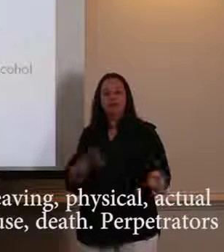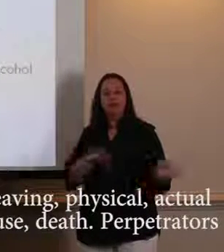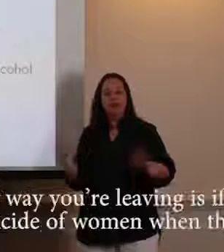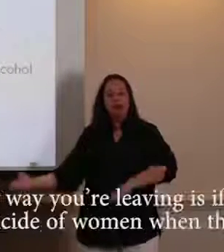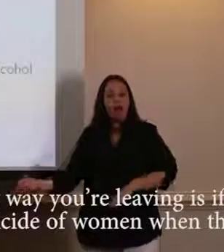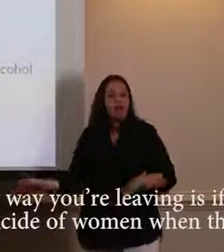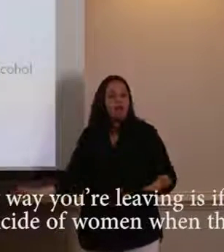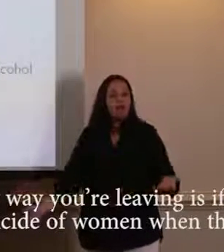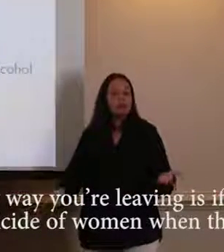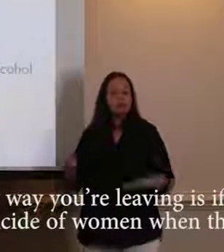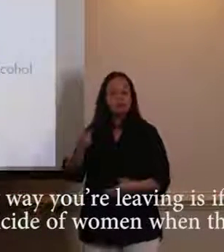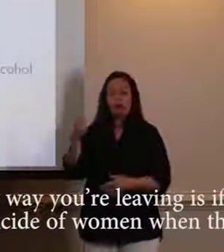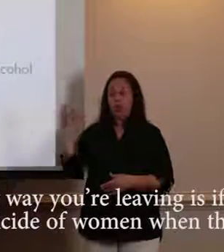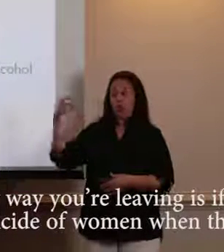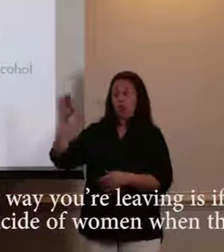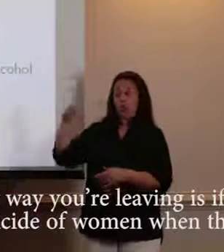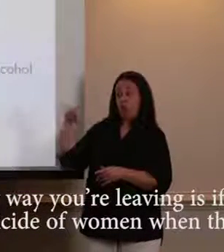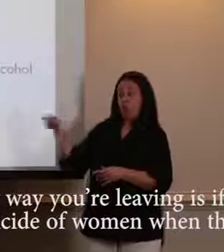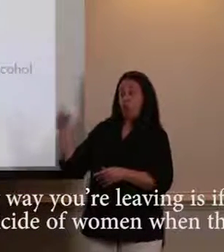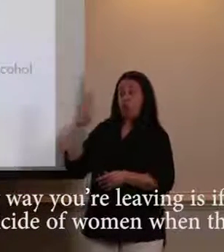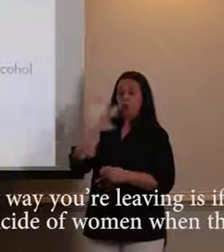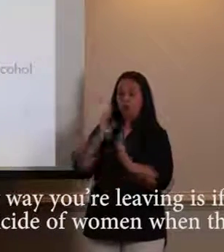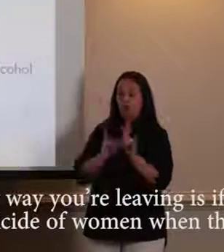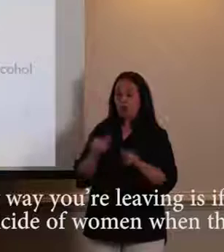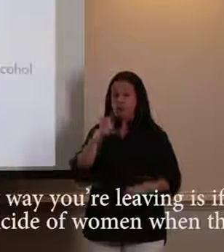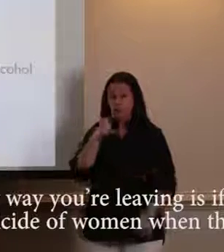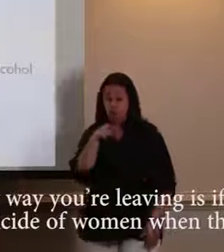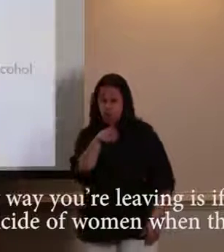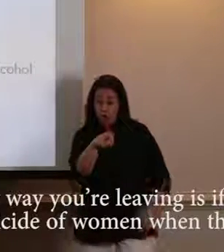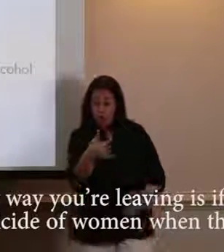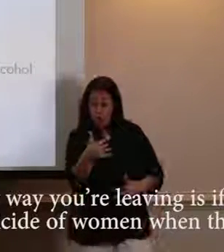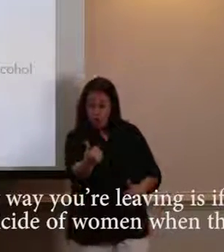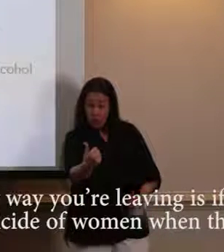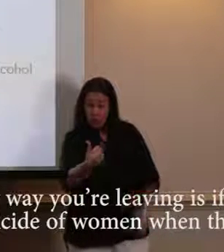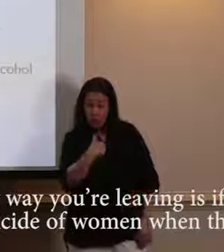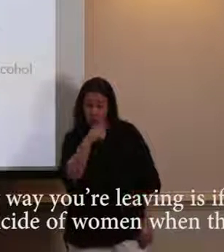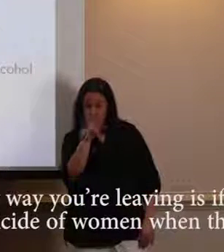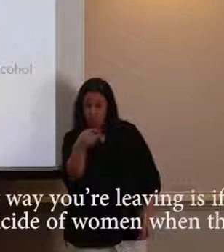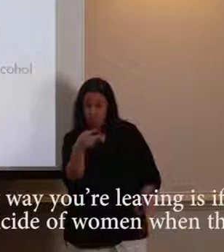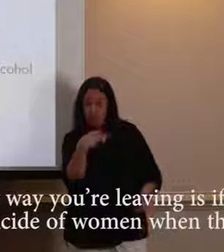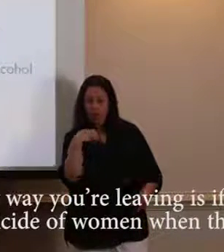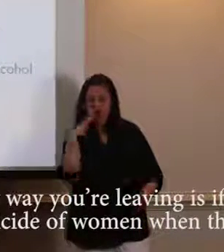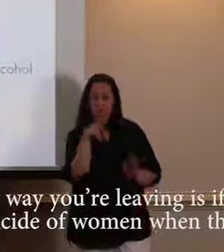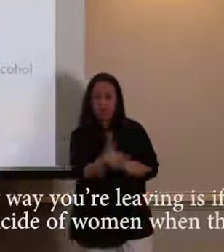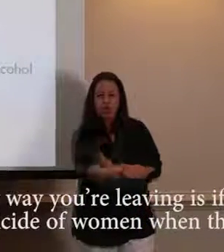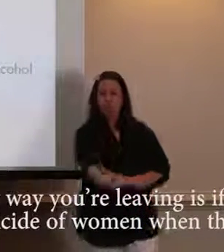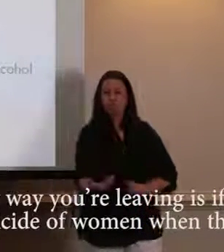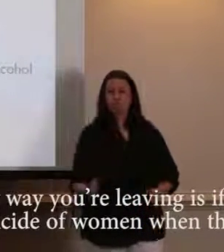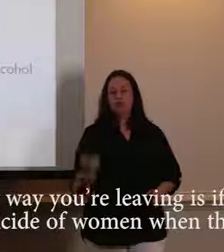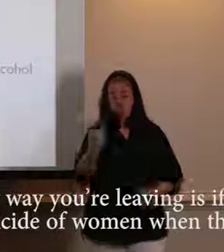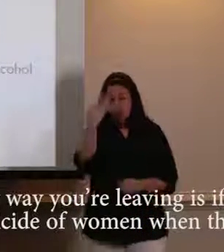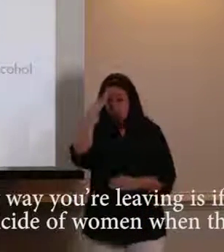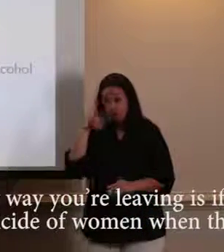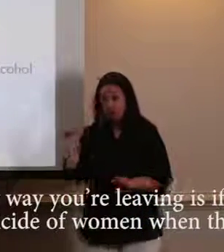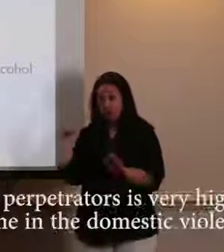Perpetrators very commonly say, the only way you're leaving is if I kill you. We know that homicide of women when they are